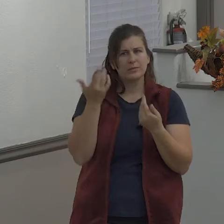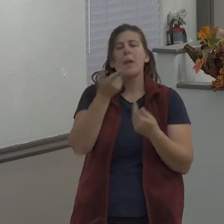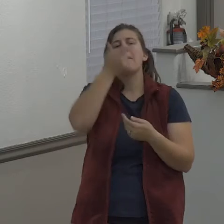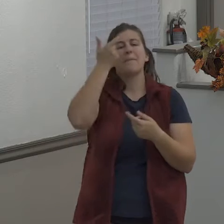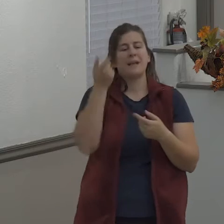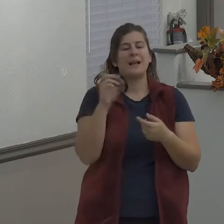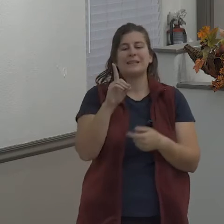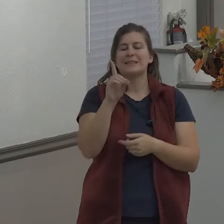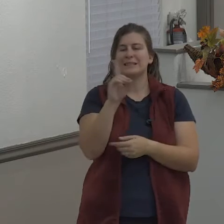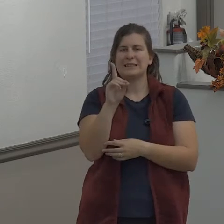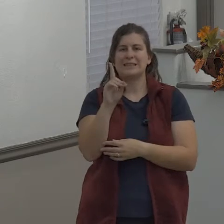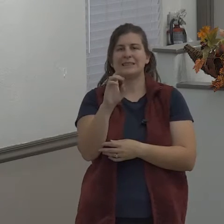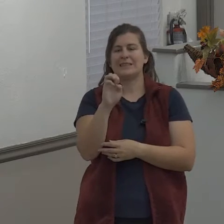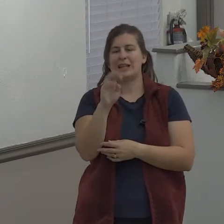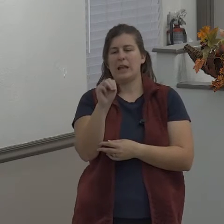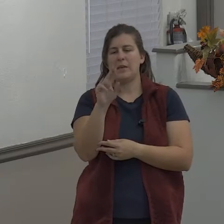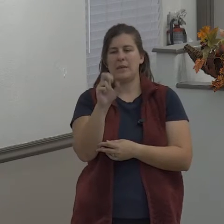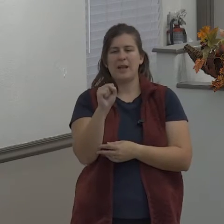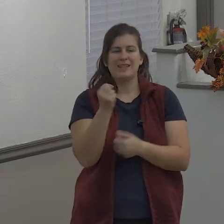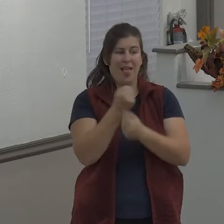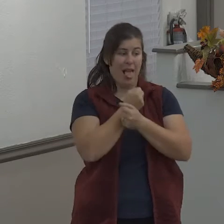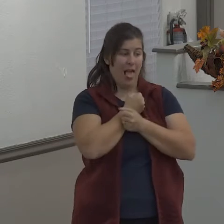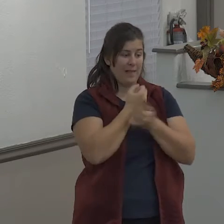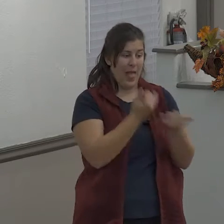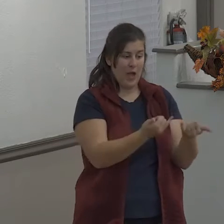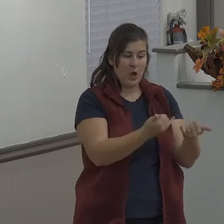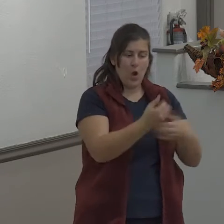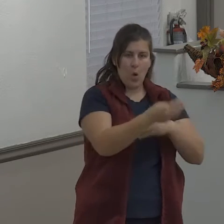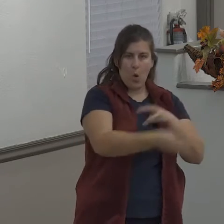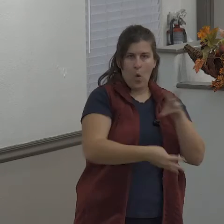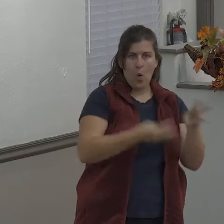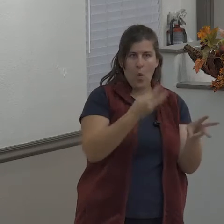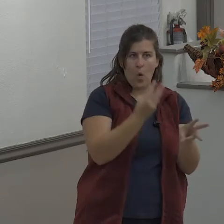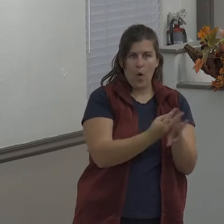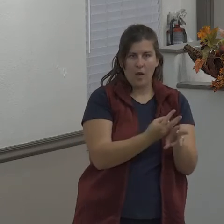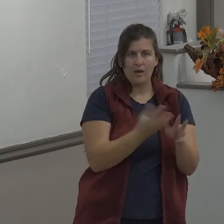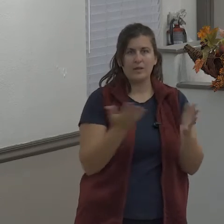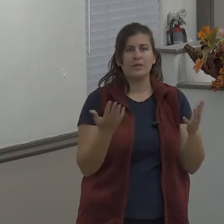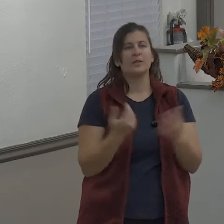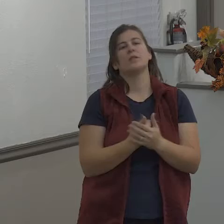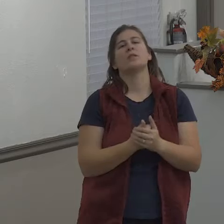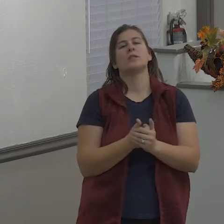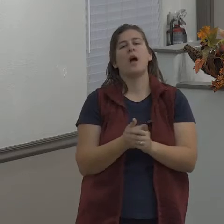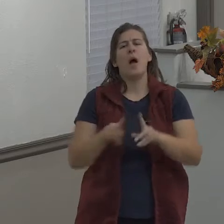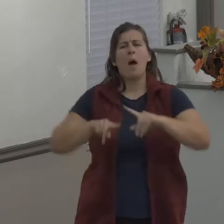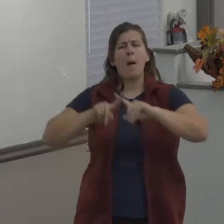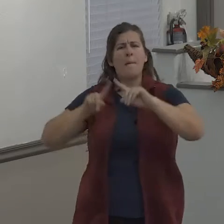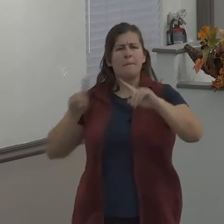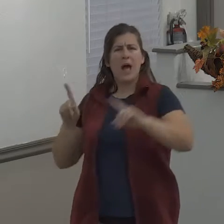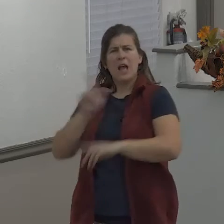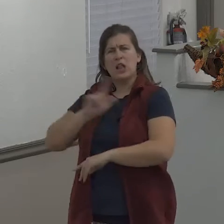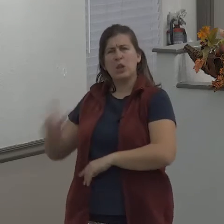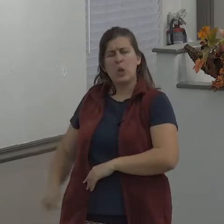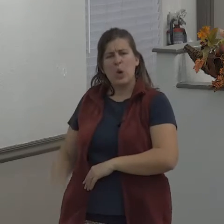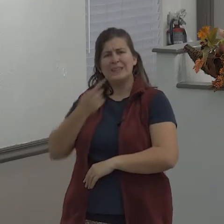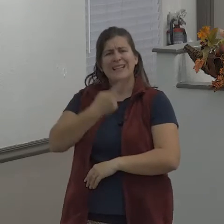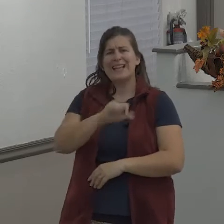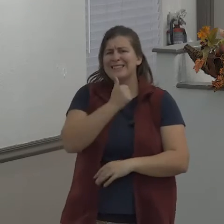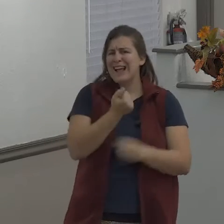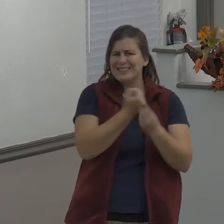why? Because Demas was in love with this present world. Never mind, the Lord said, love not the